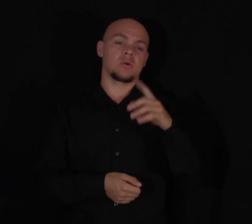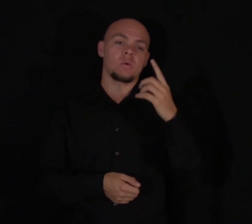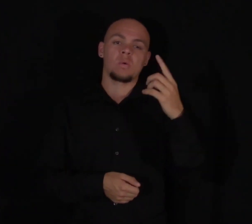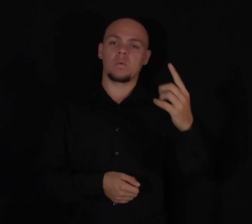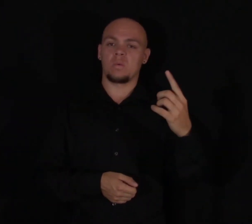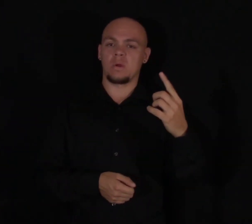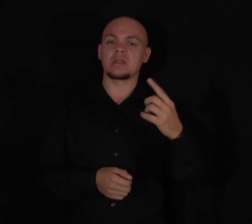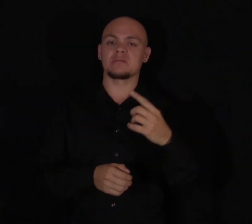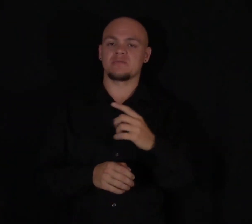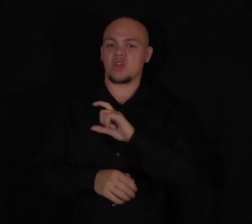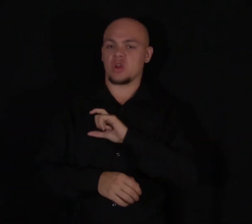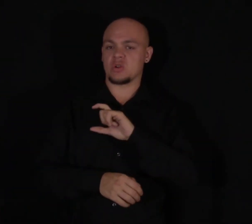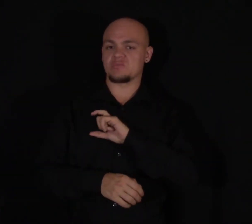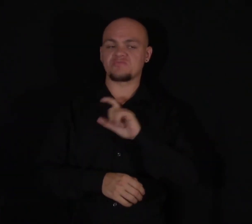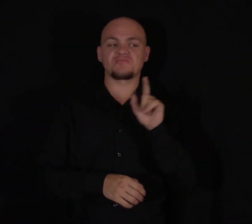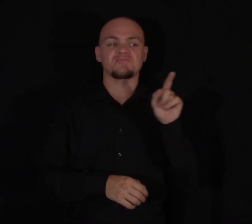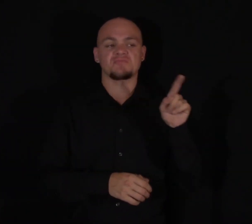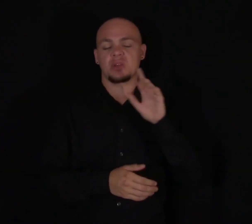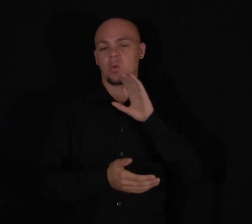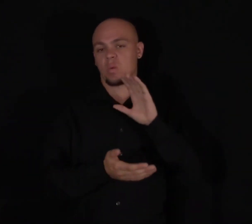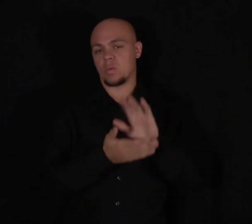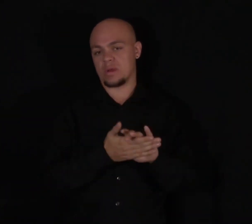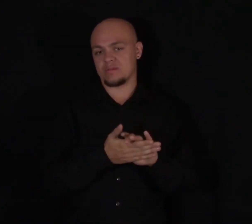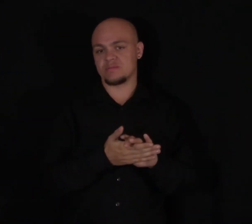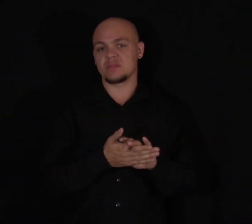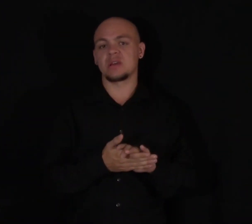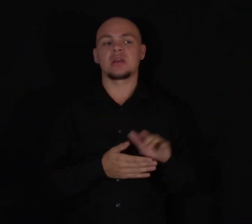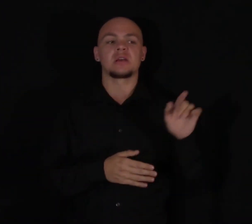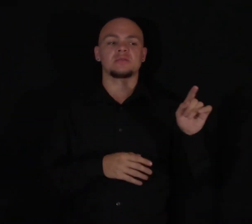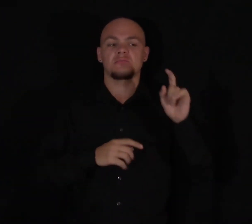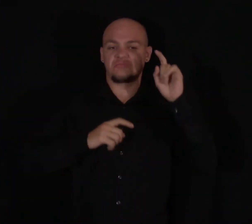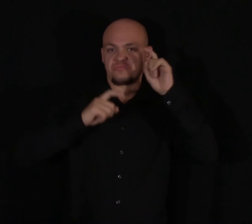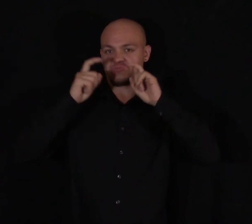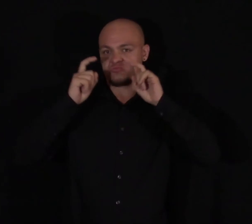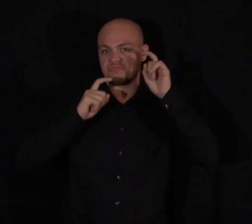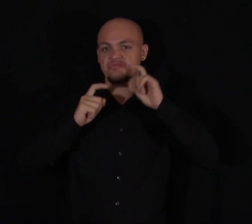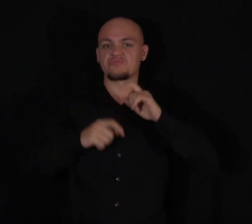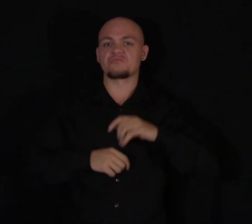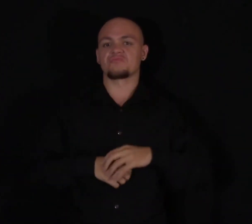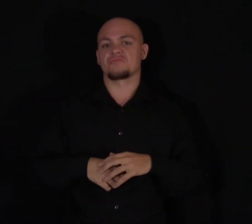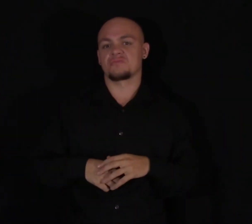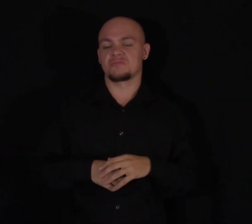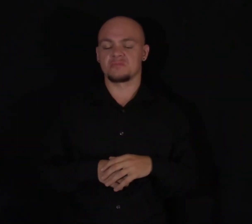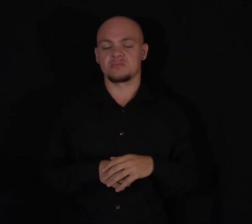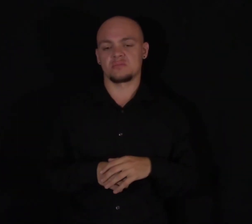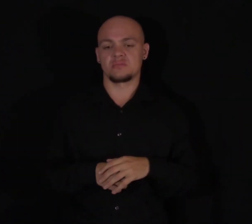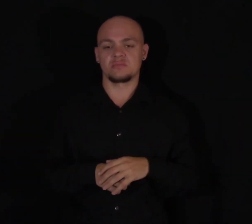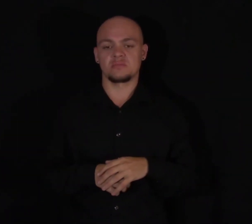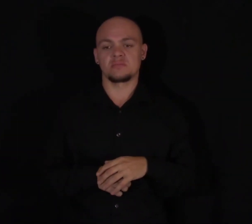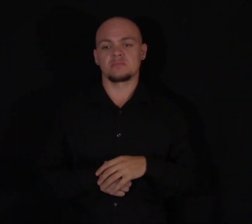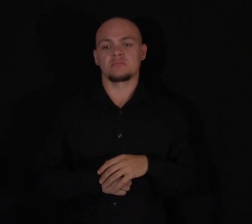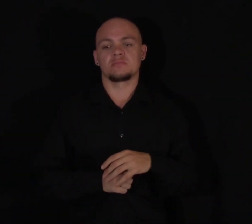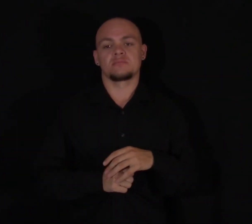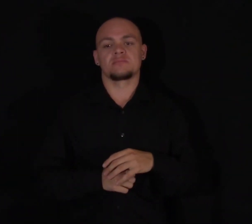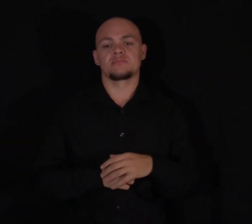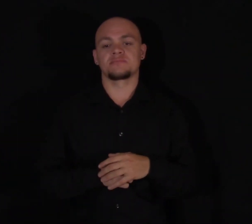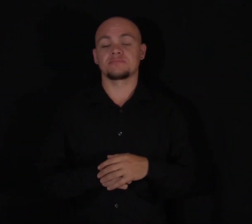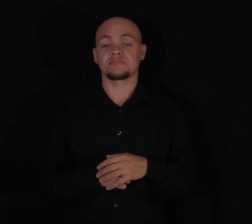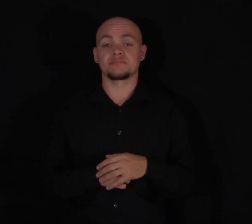her countenance expressed all those bad qualities which often characterize that class. The lines of her face